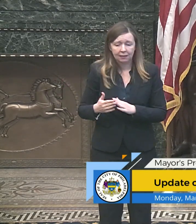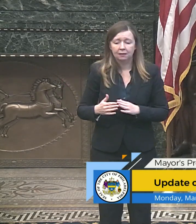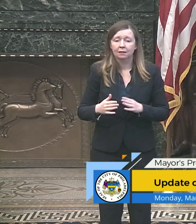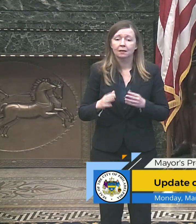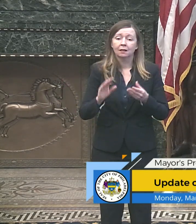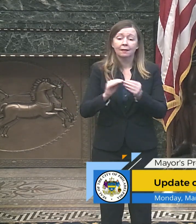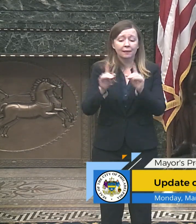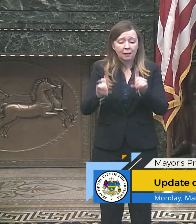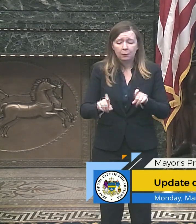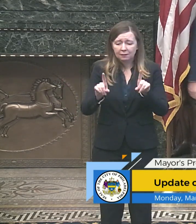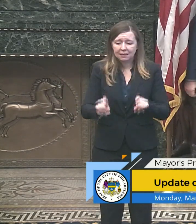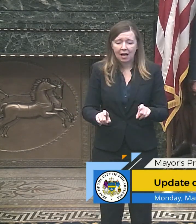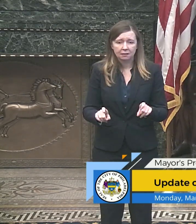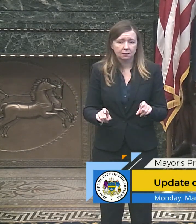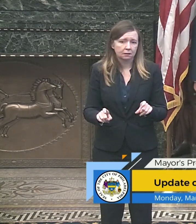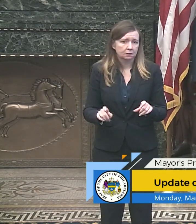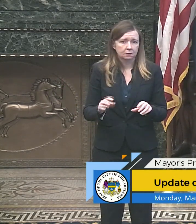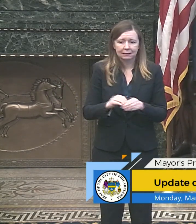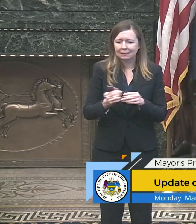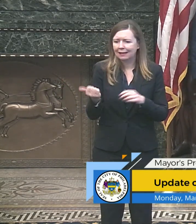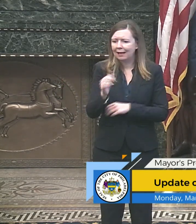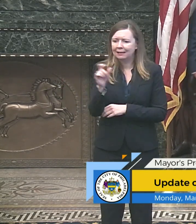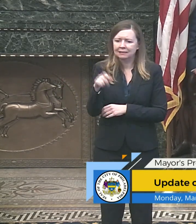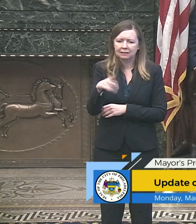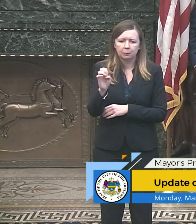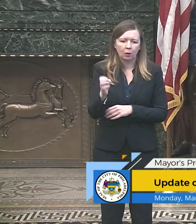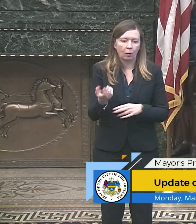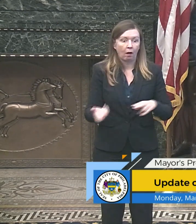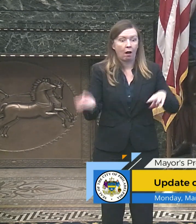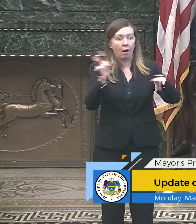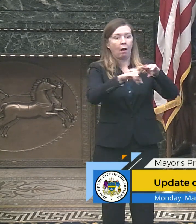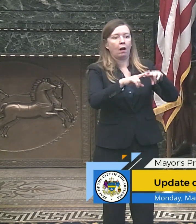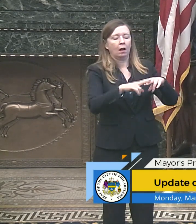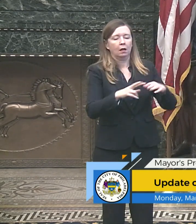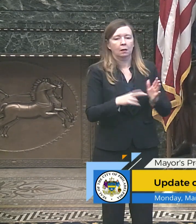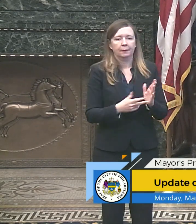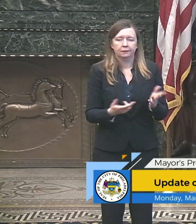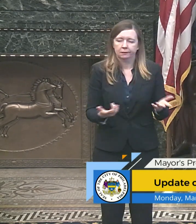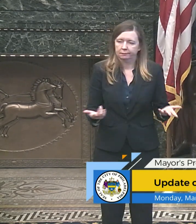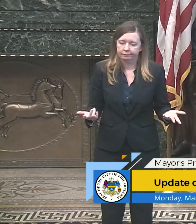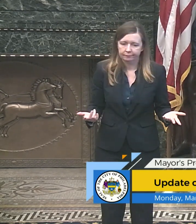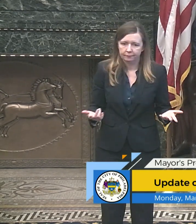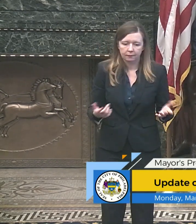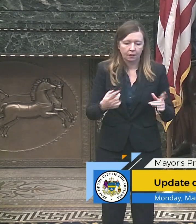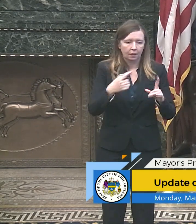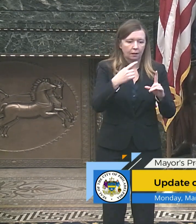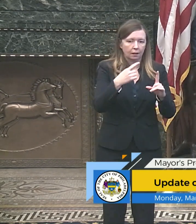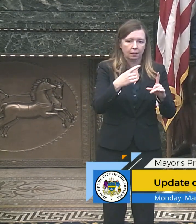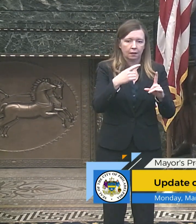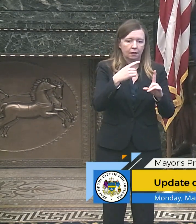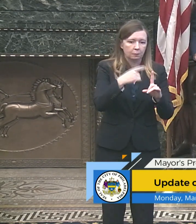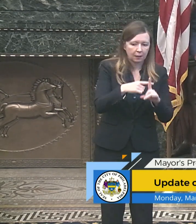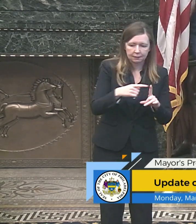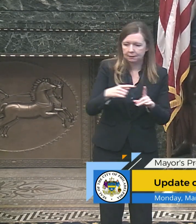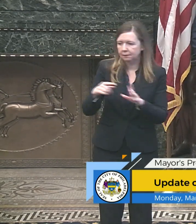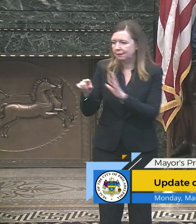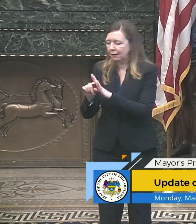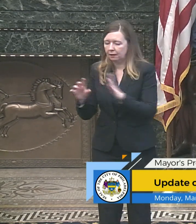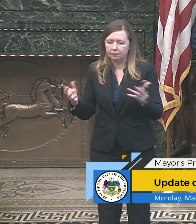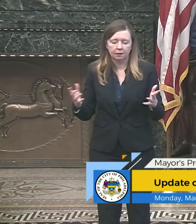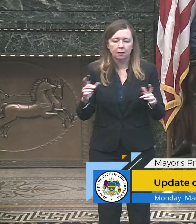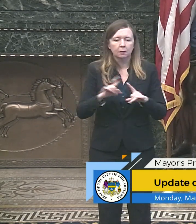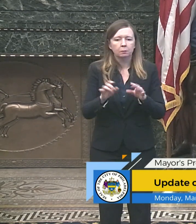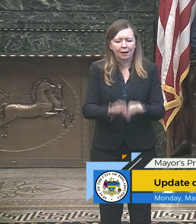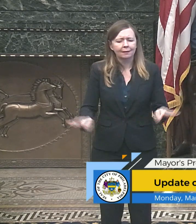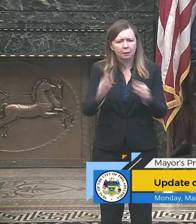not so great in any individual zip code that I would make much of the differences between the positivity rate in one zip code versus another. The